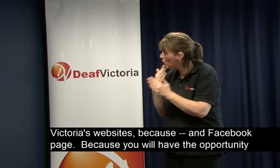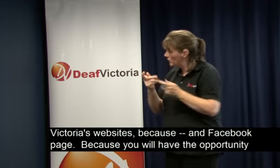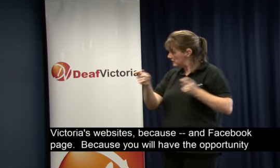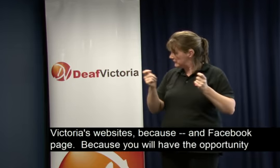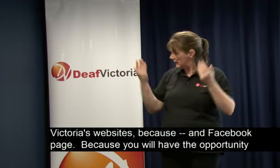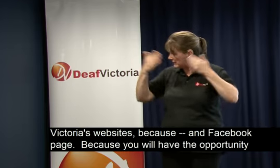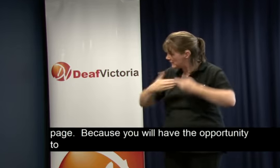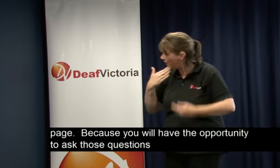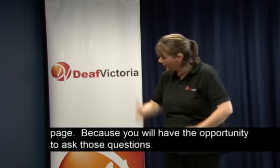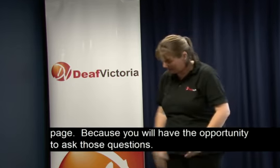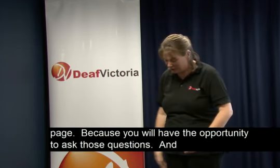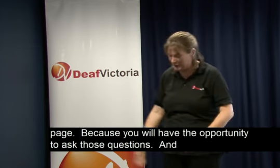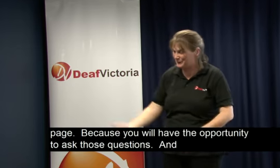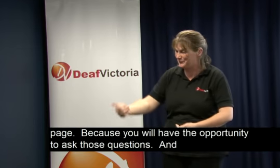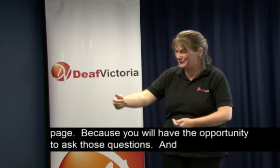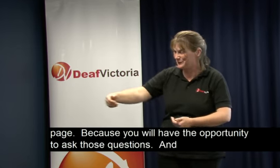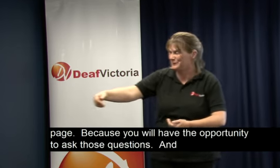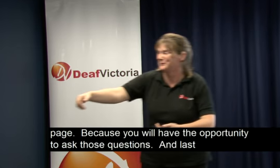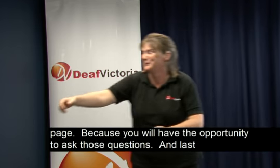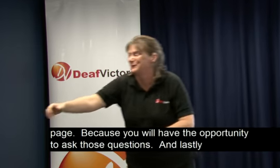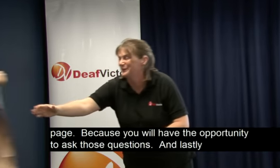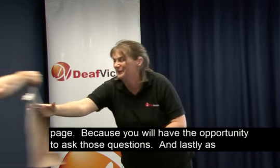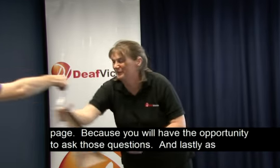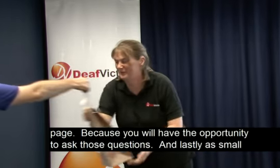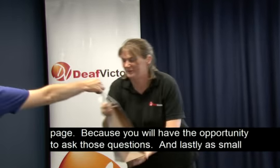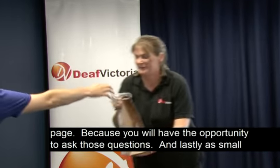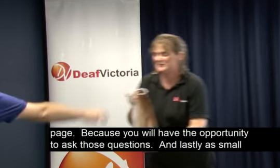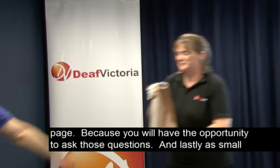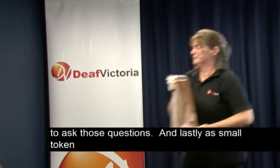a small token of thanks to Ryan for facilitating tonight's session.